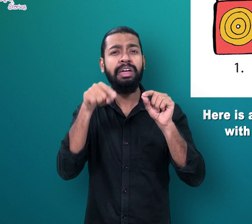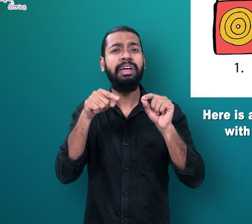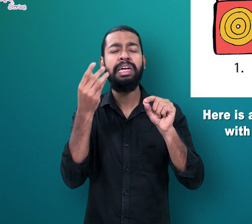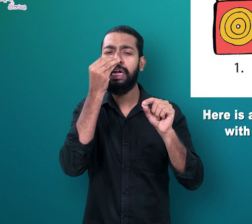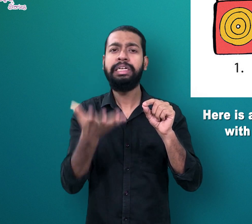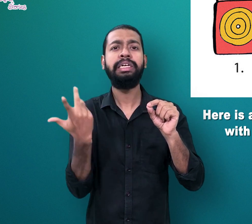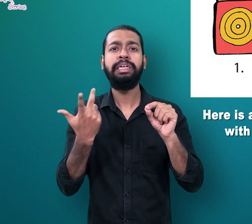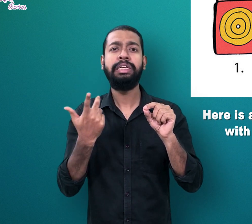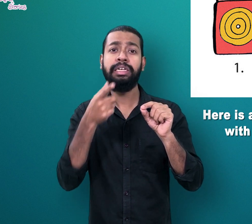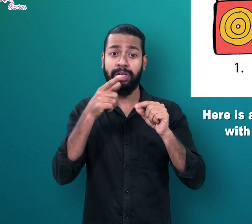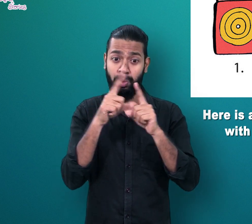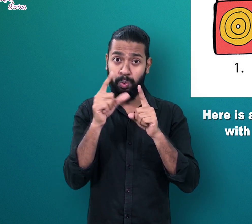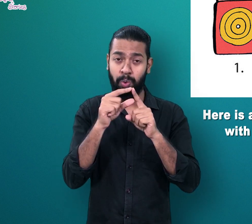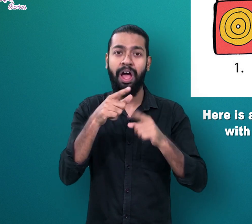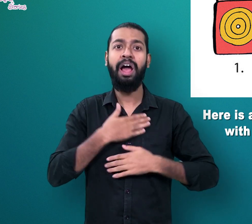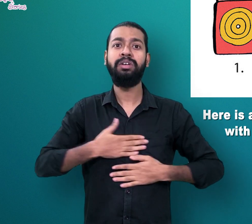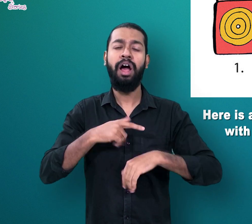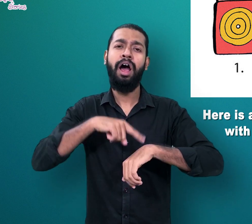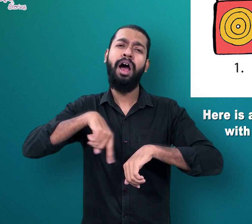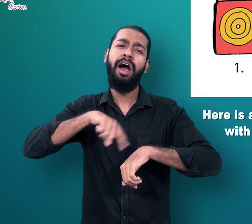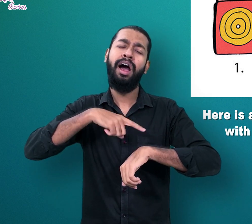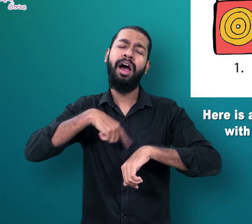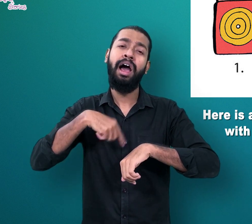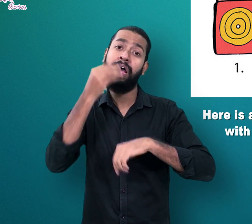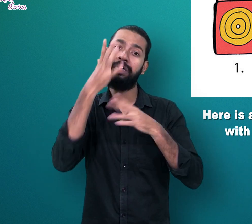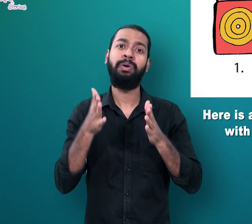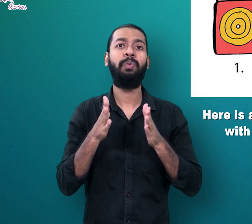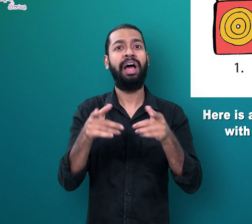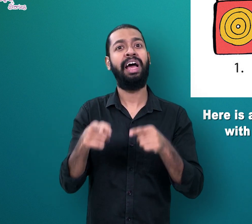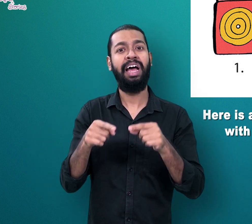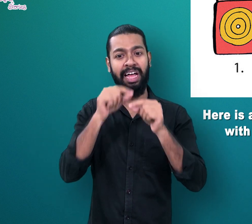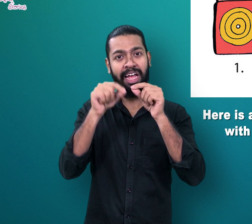Here is an easy way to have hours of fun with small bits of thread or wool.